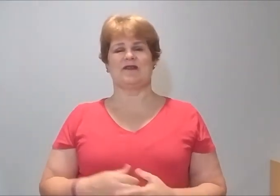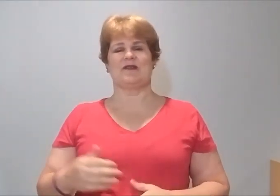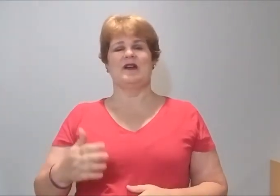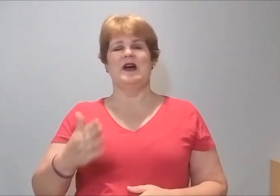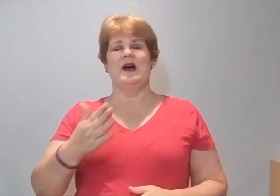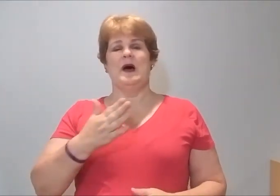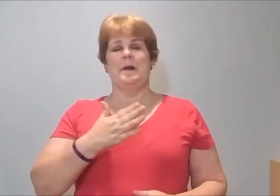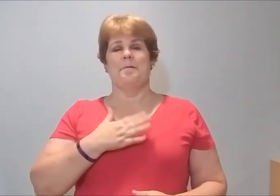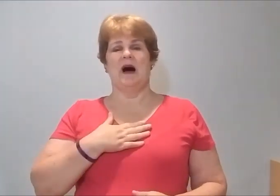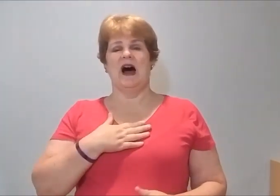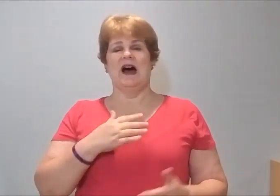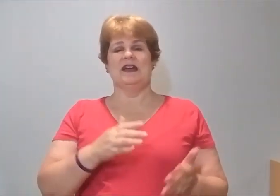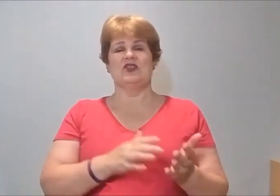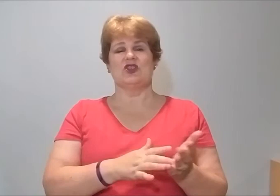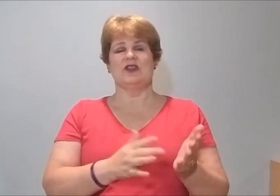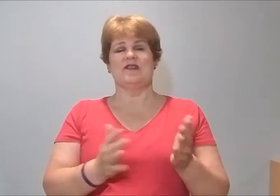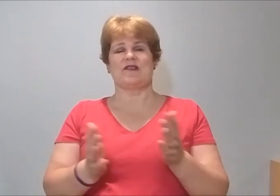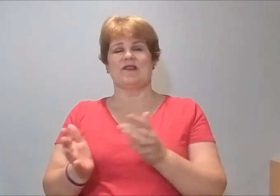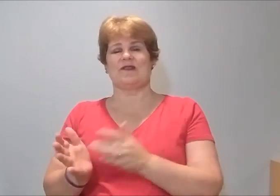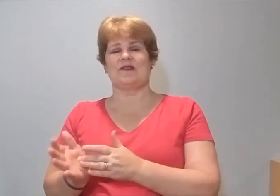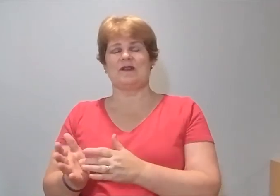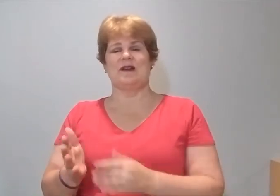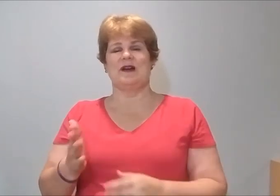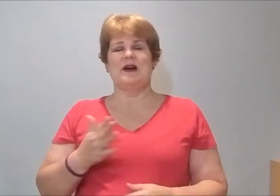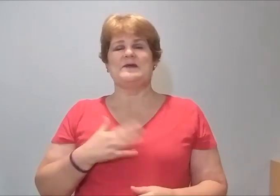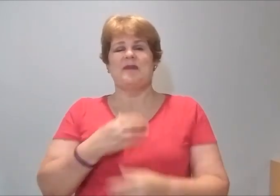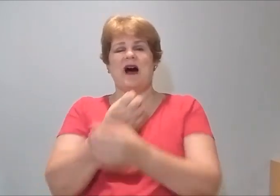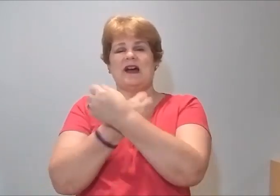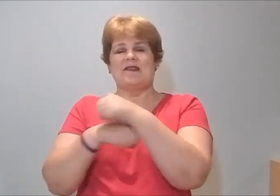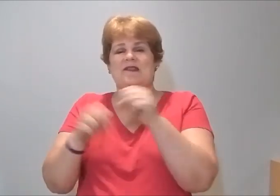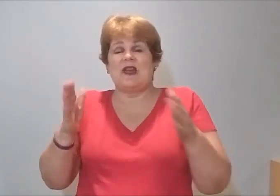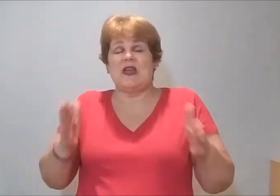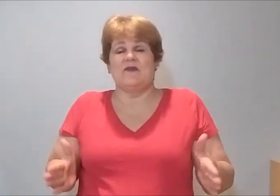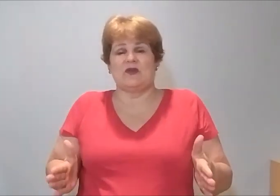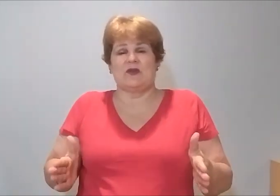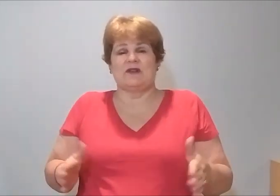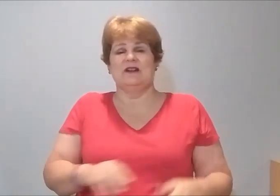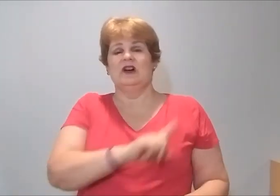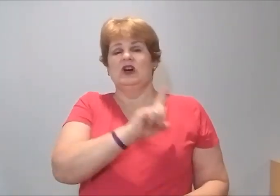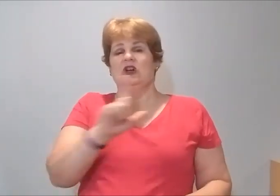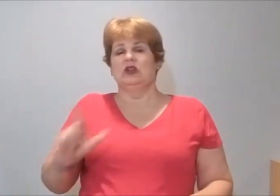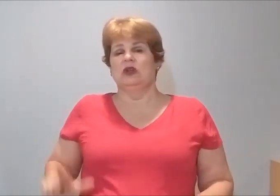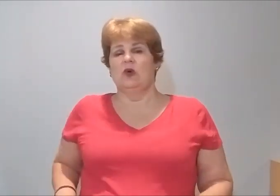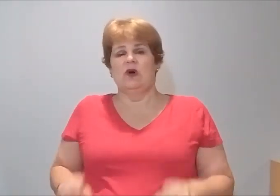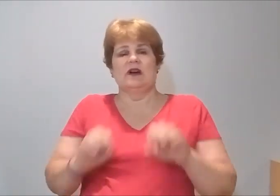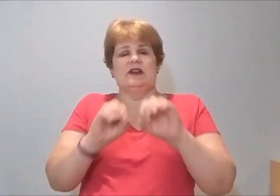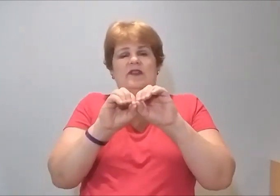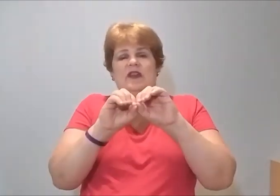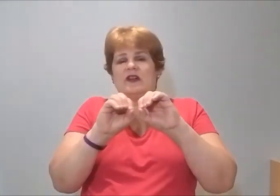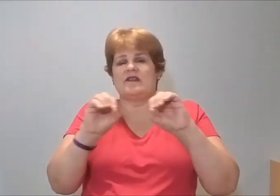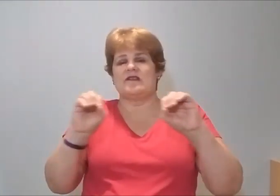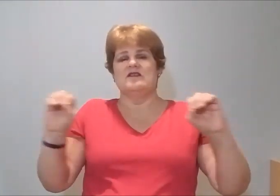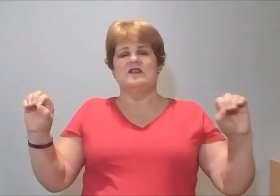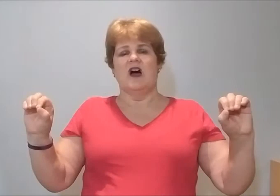Jesus. My Jesus, my Savior, Lord, there is